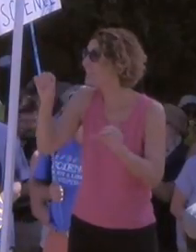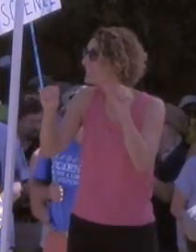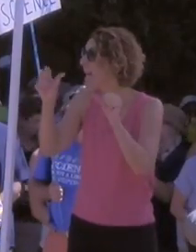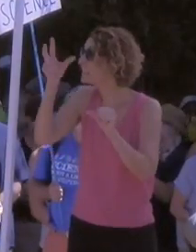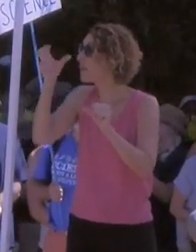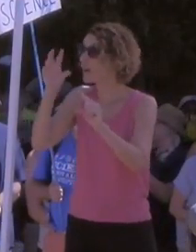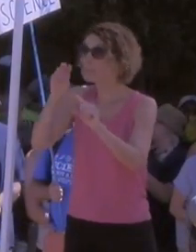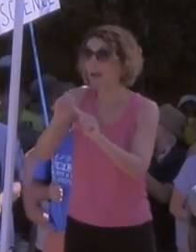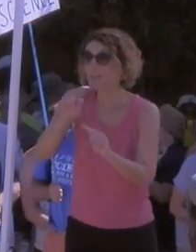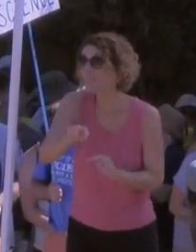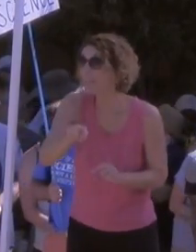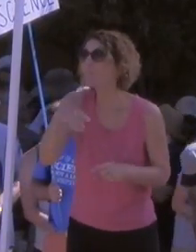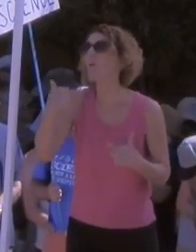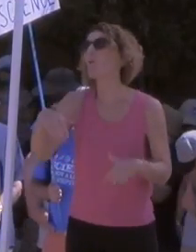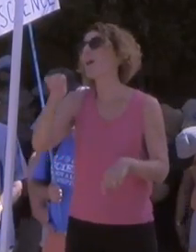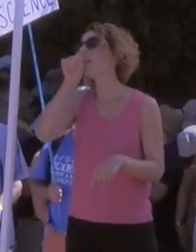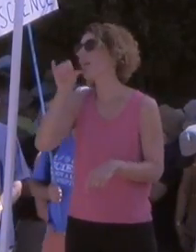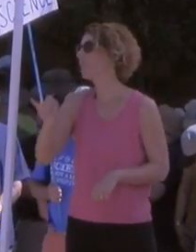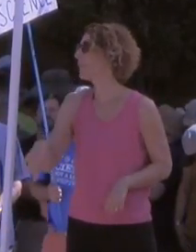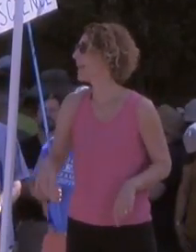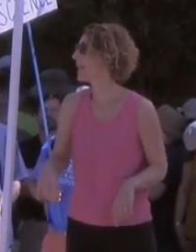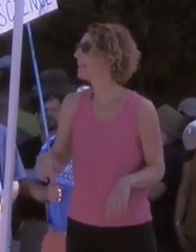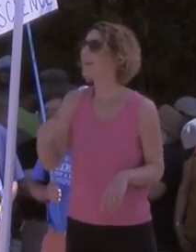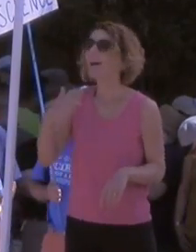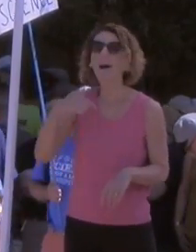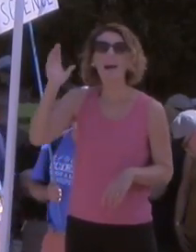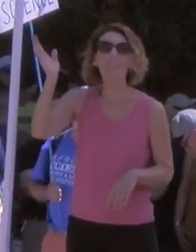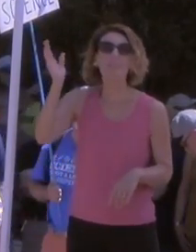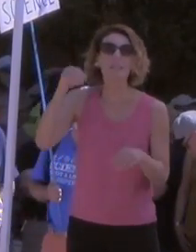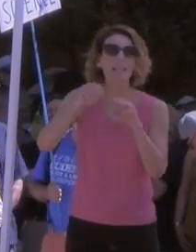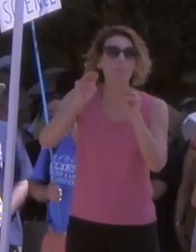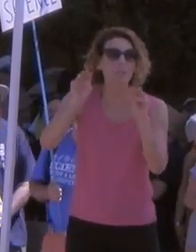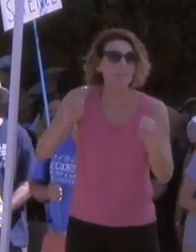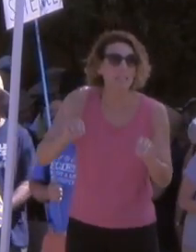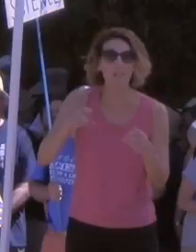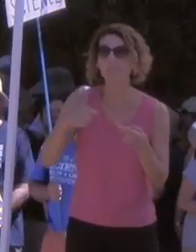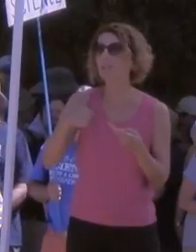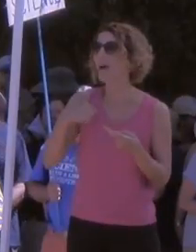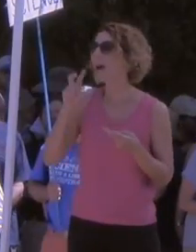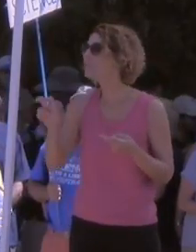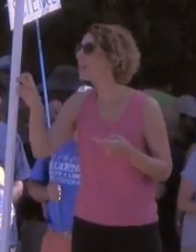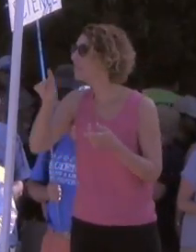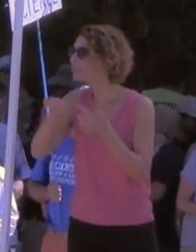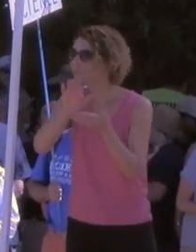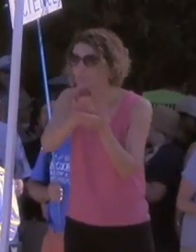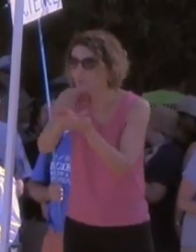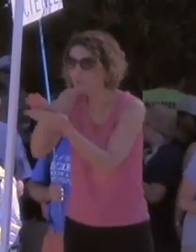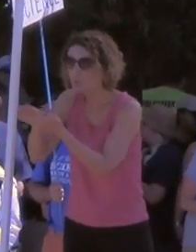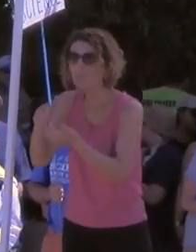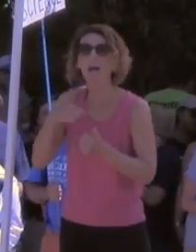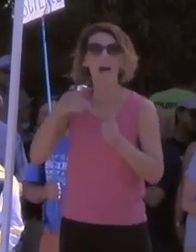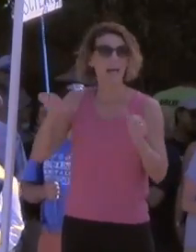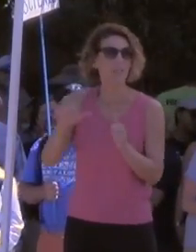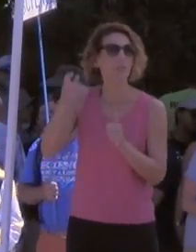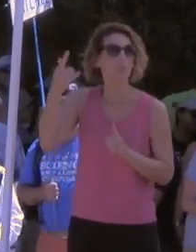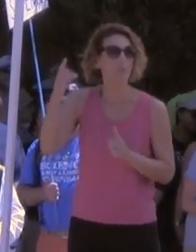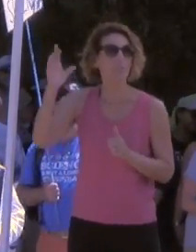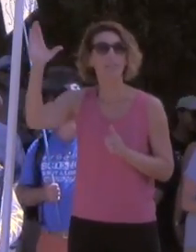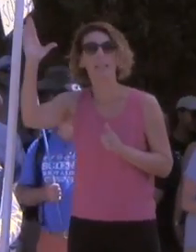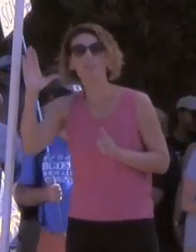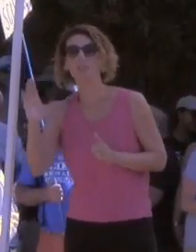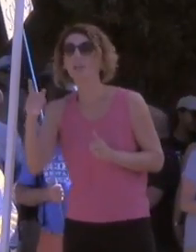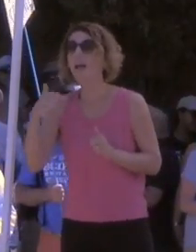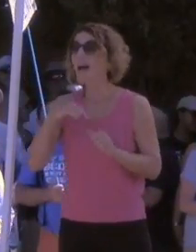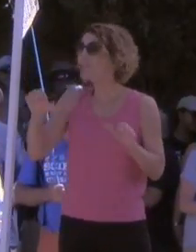be. I speak in museums, I go to schools, I give public lectures, I do stuff with